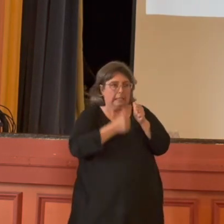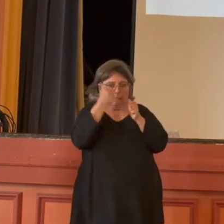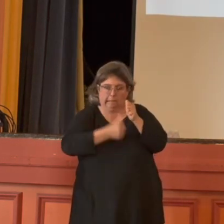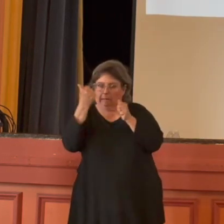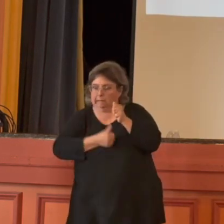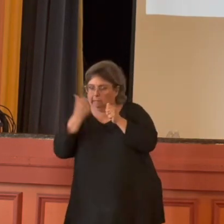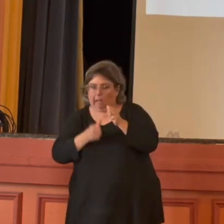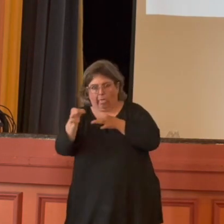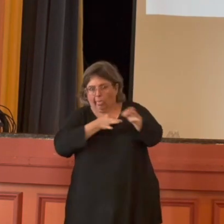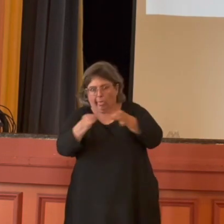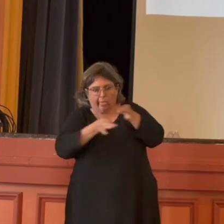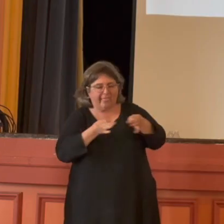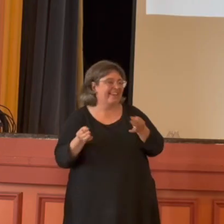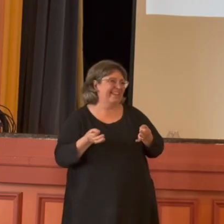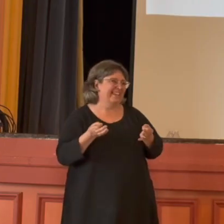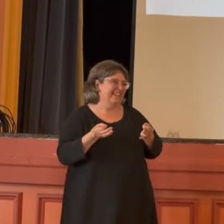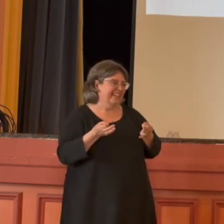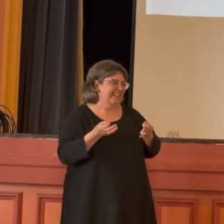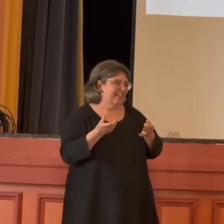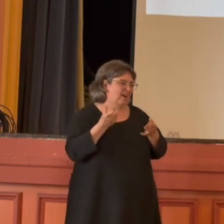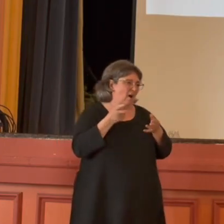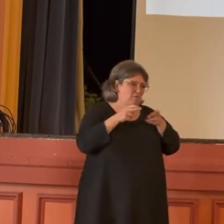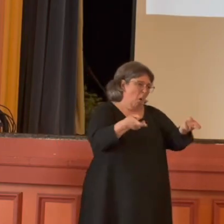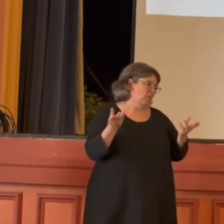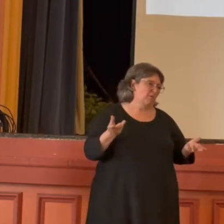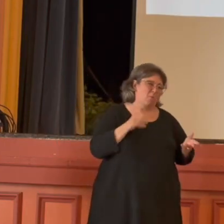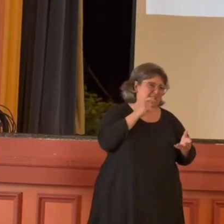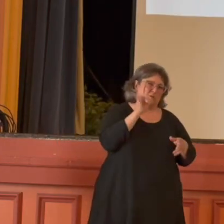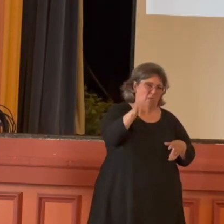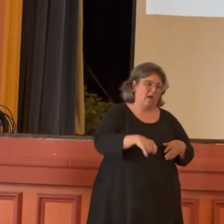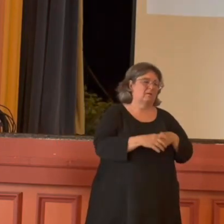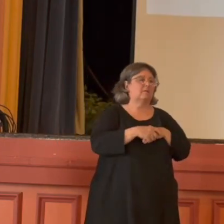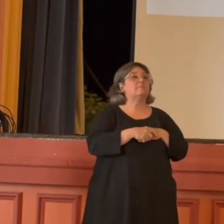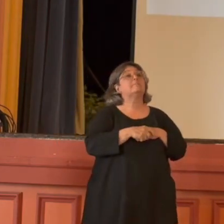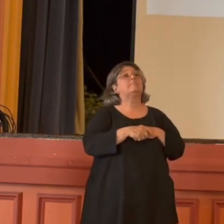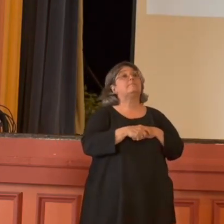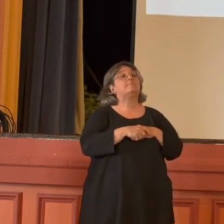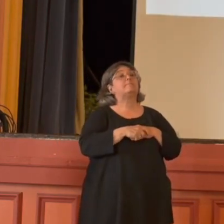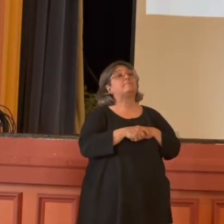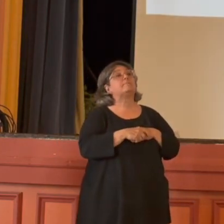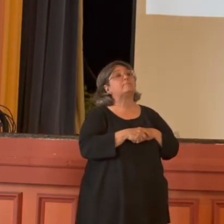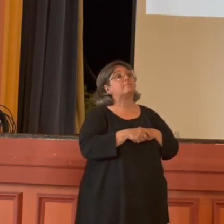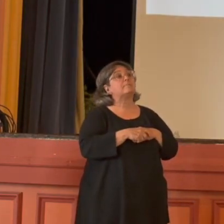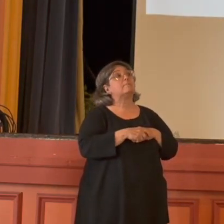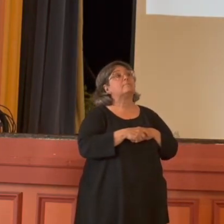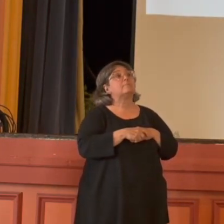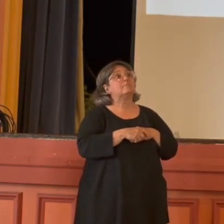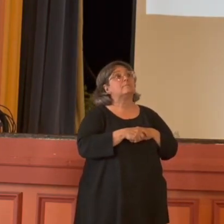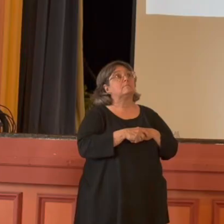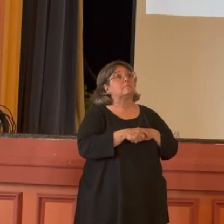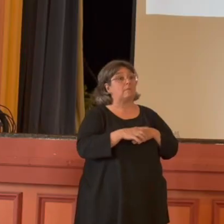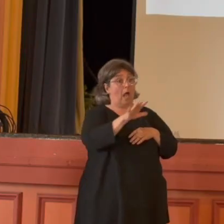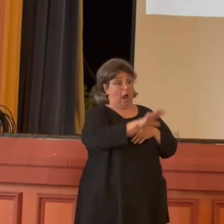individual little corner of roads. But then we also have areas